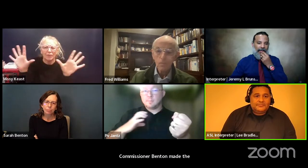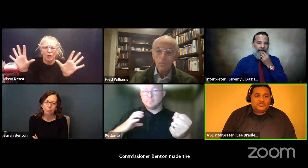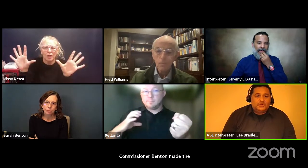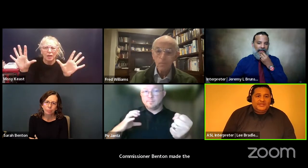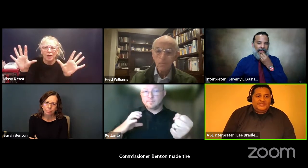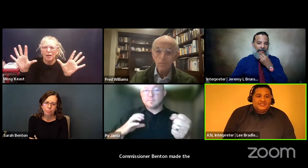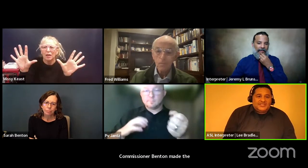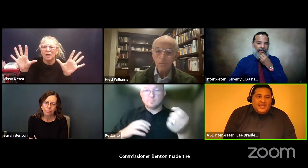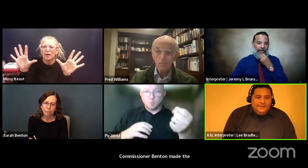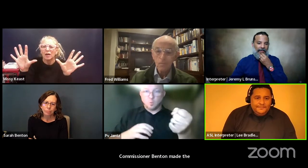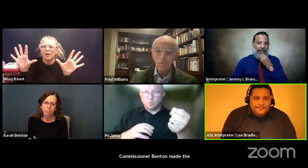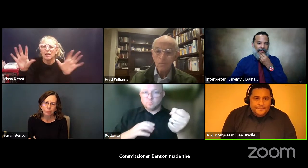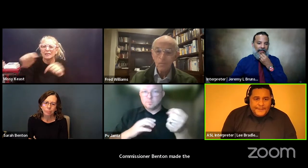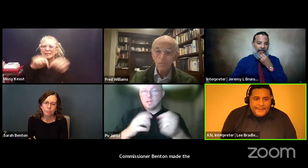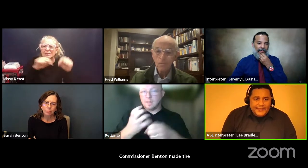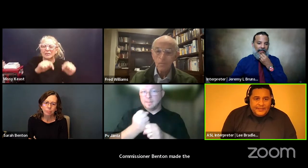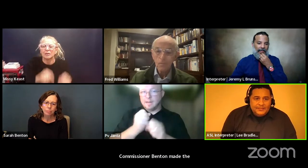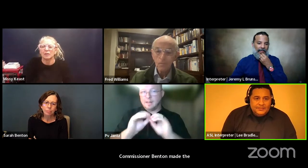that. Commissioner Benton is saying.